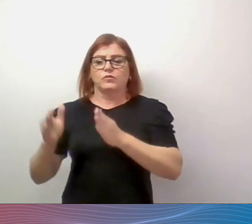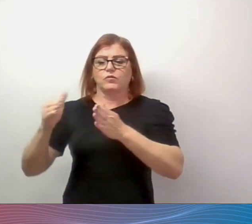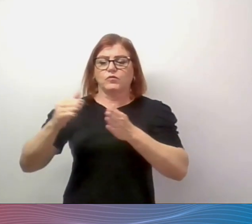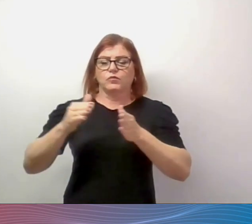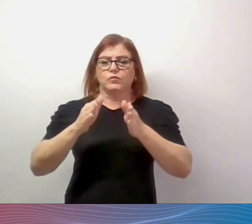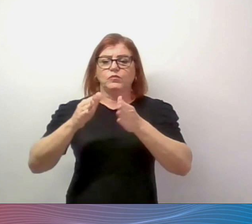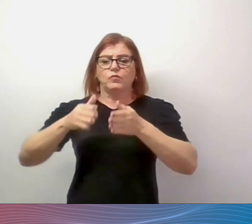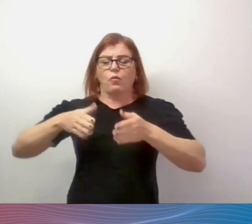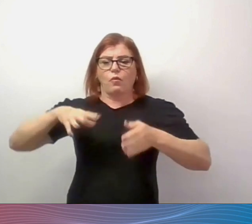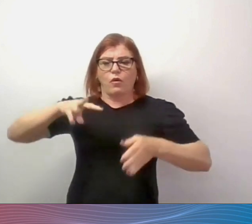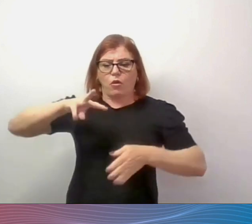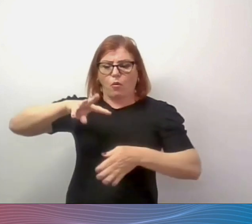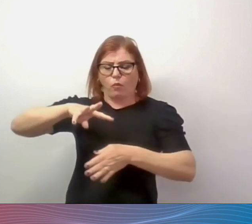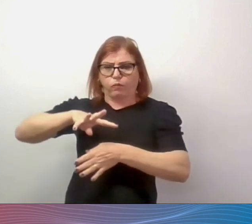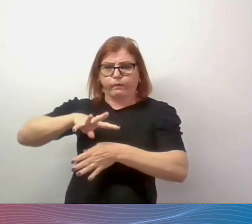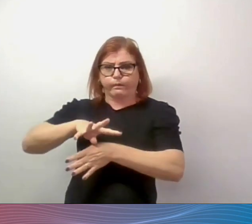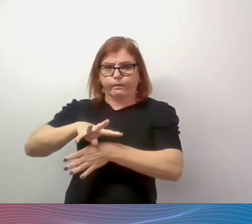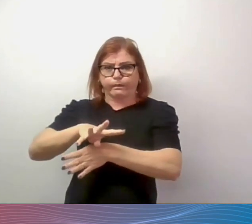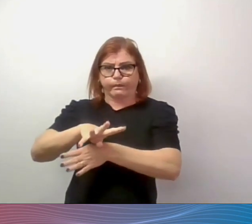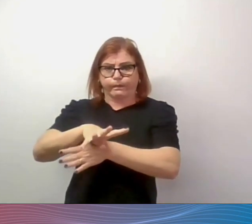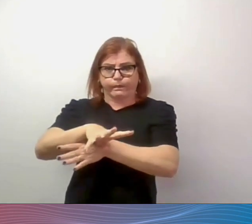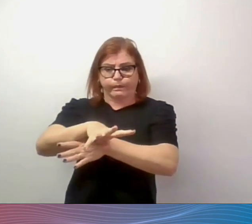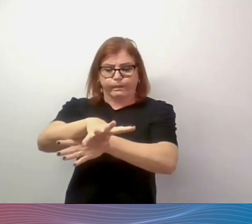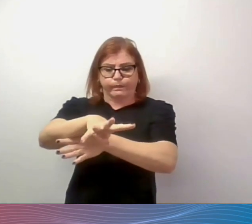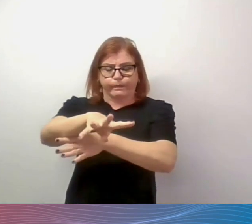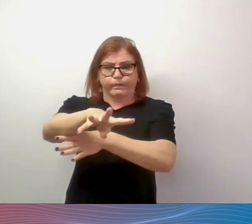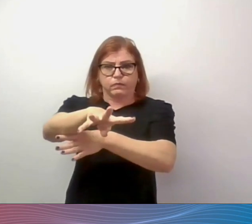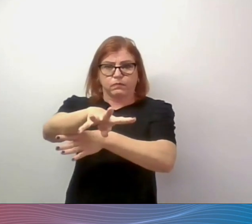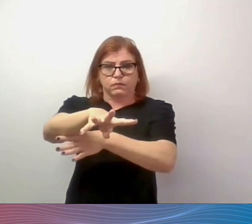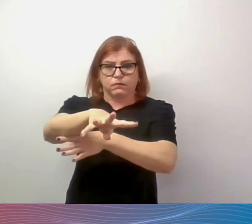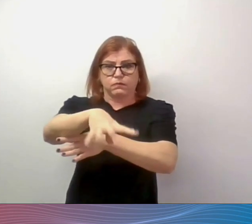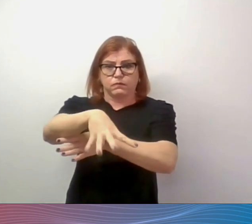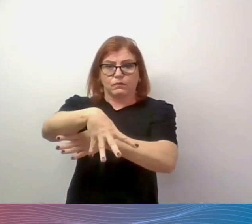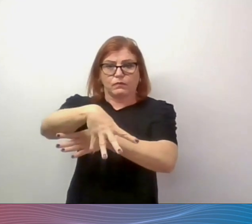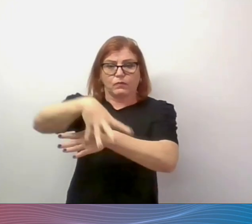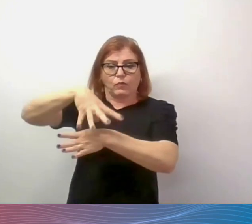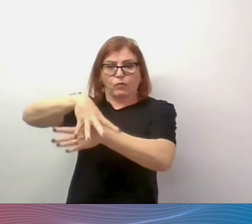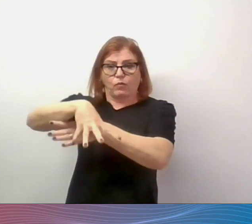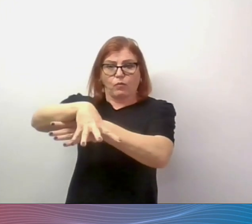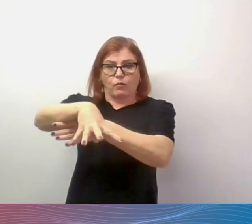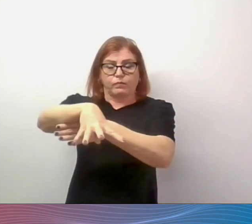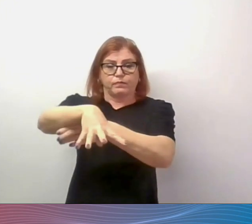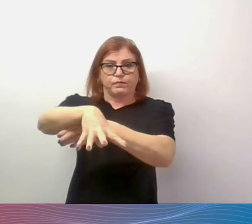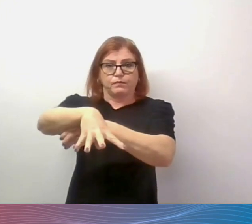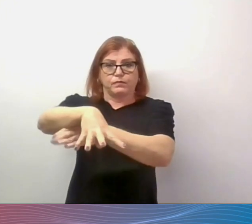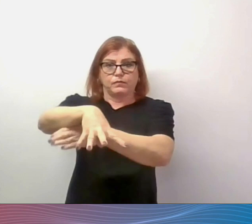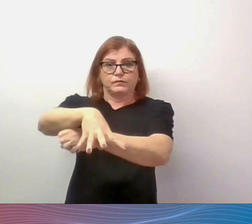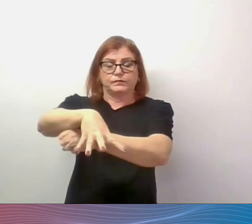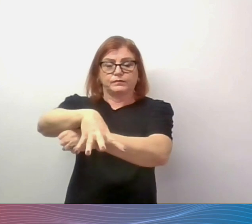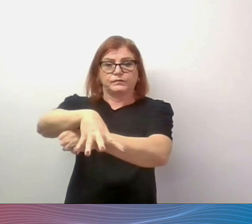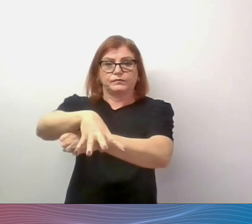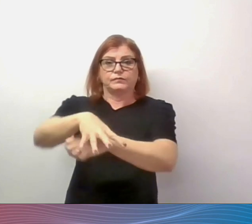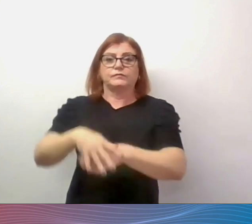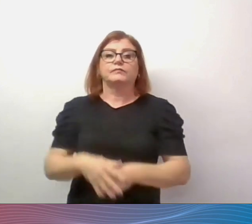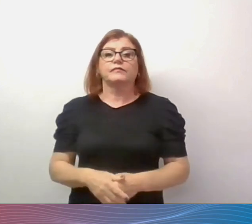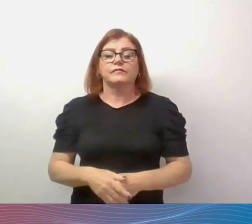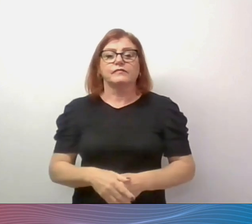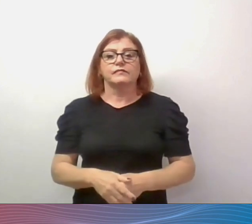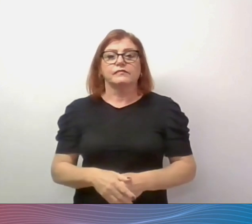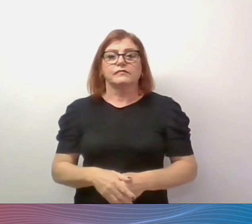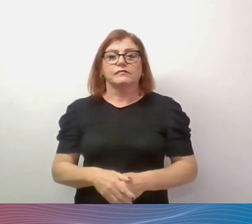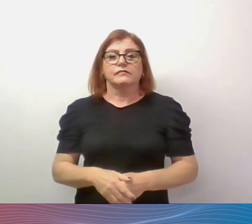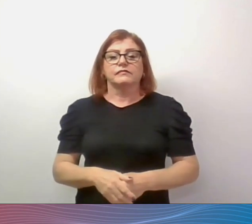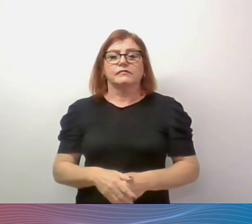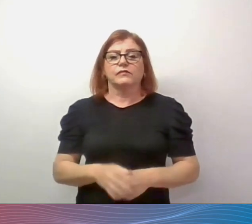quatro braços. And this river would come and be split into four river heads. Toda vez que a Bíblia fala